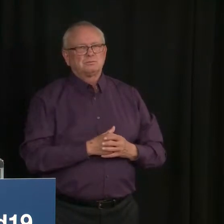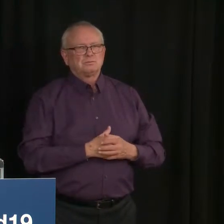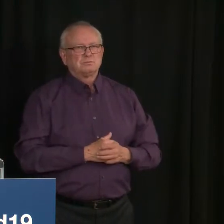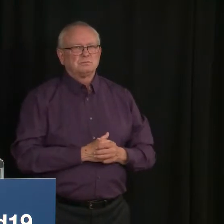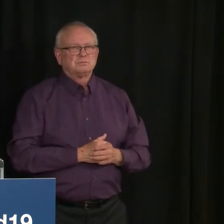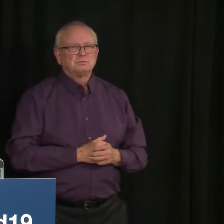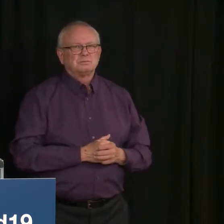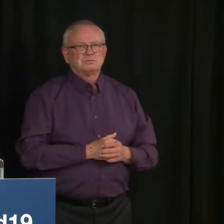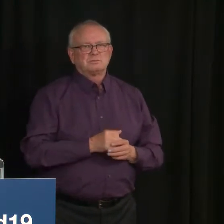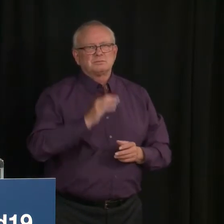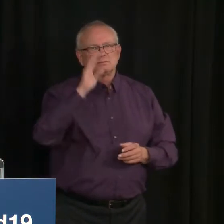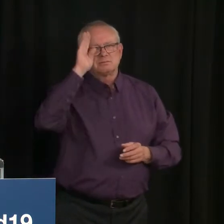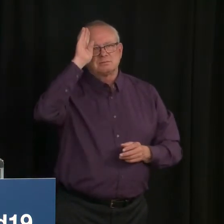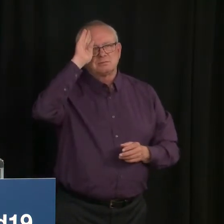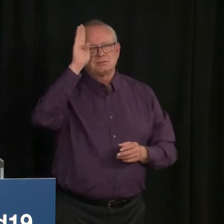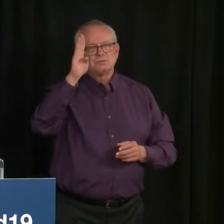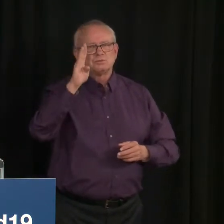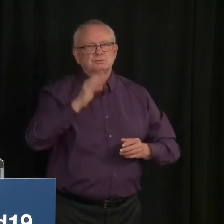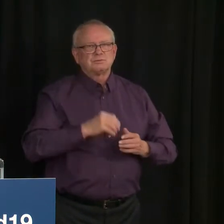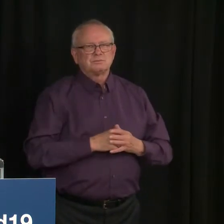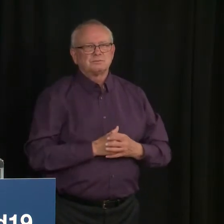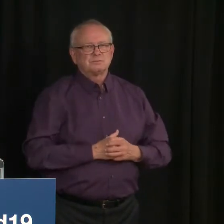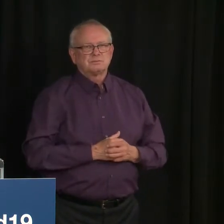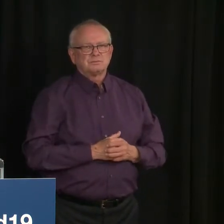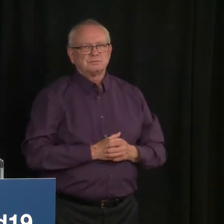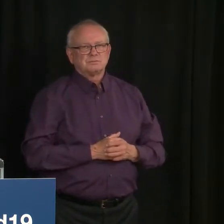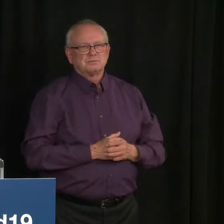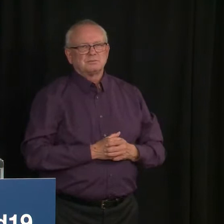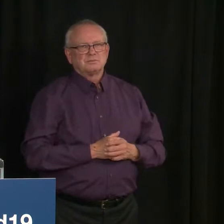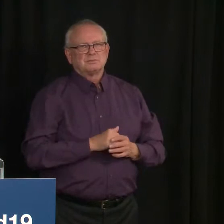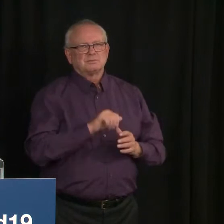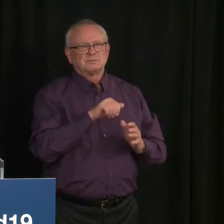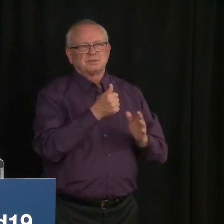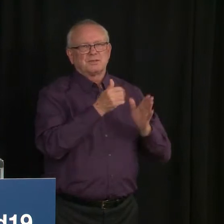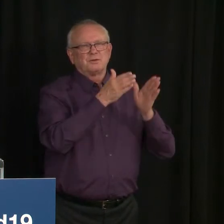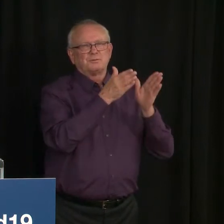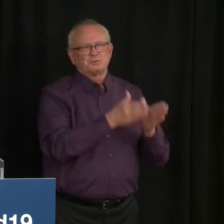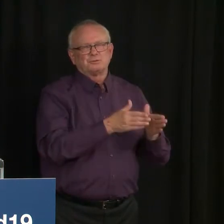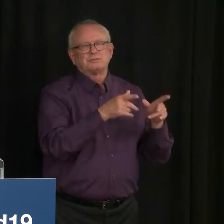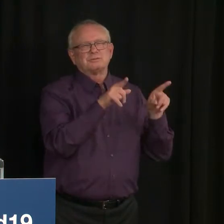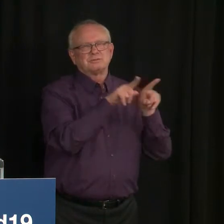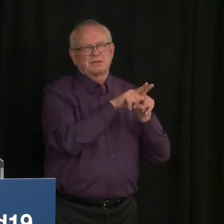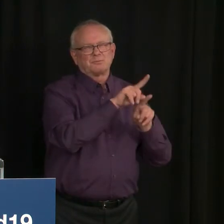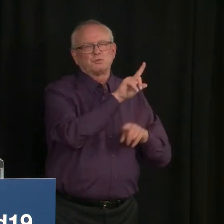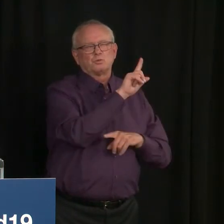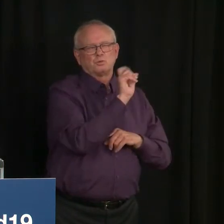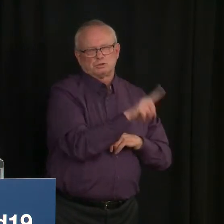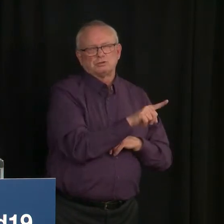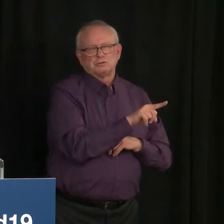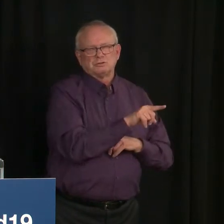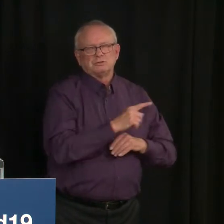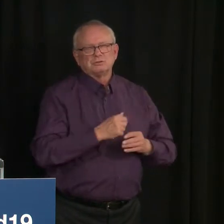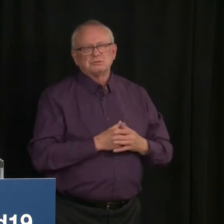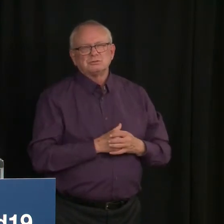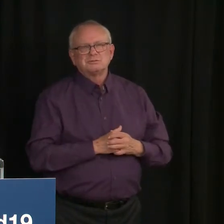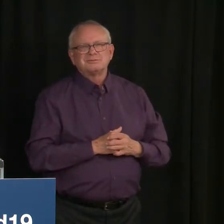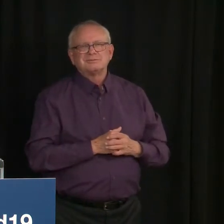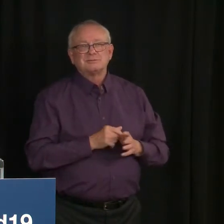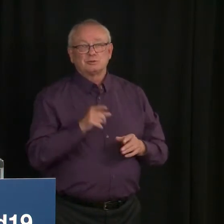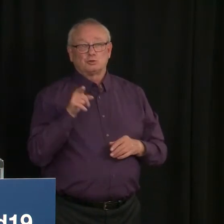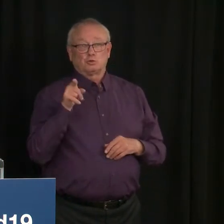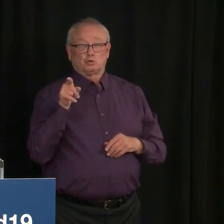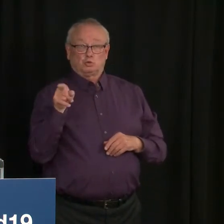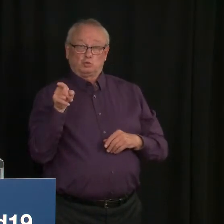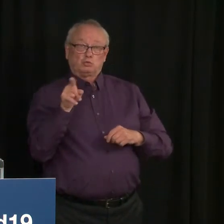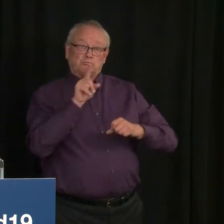Hi, my question was kind of asked by my colleague, but I'll re-ask it again. Dr. Hinshaw, do you confirm that there's a